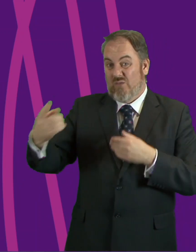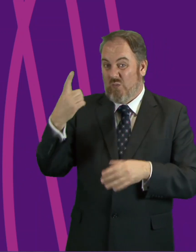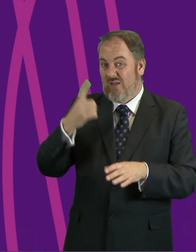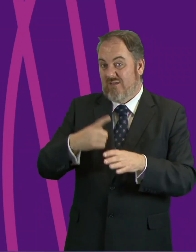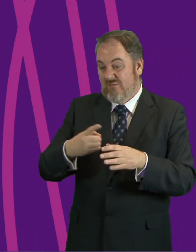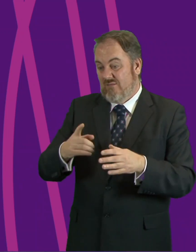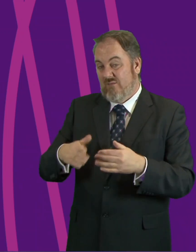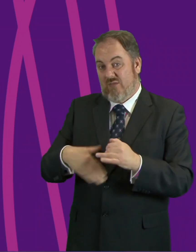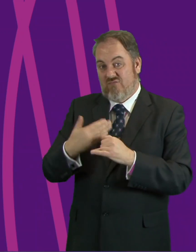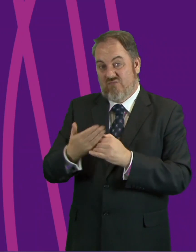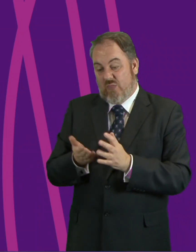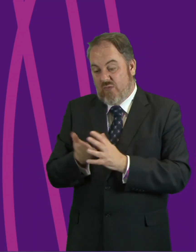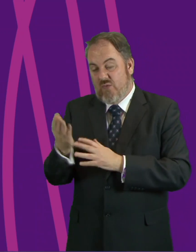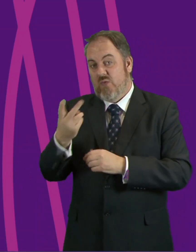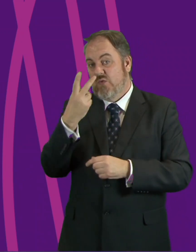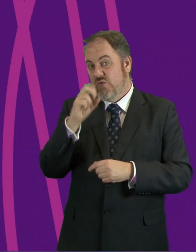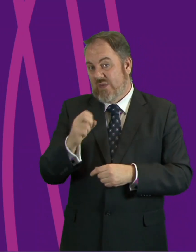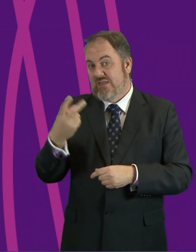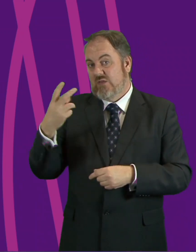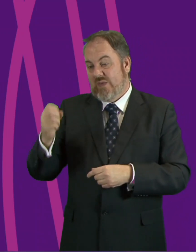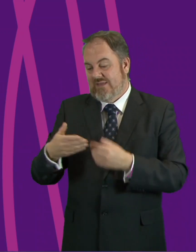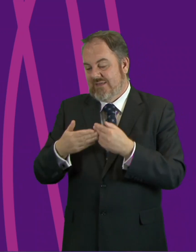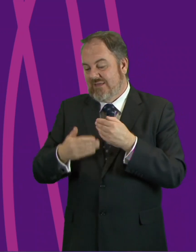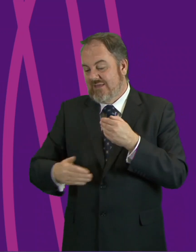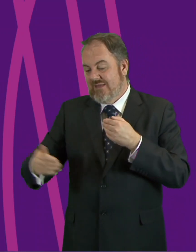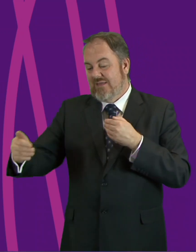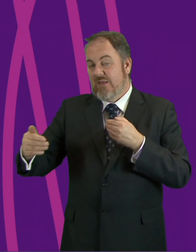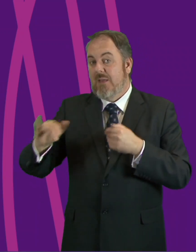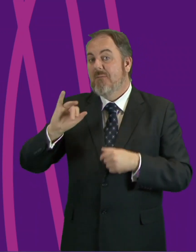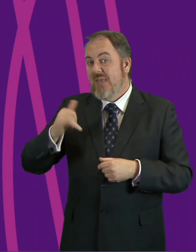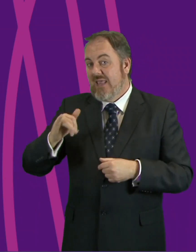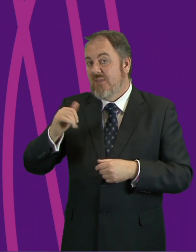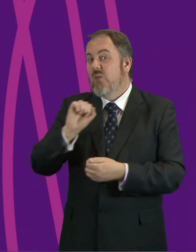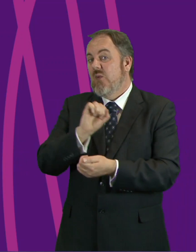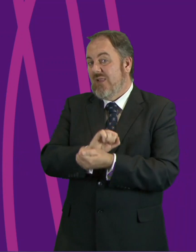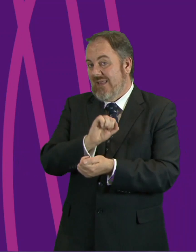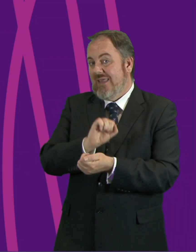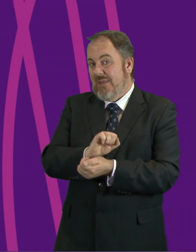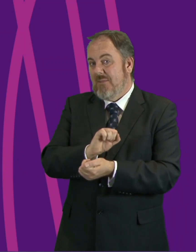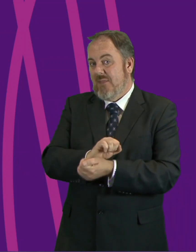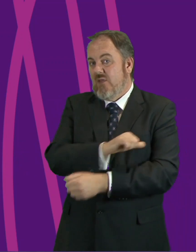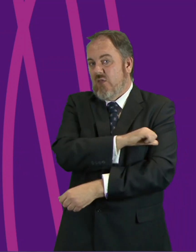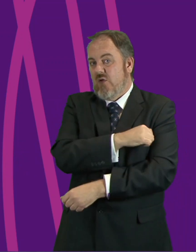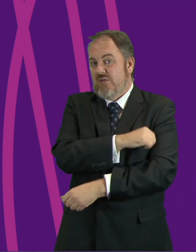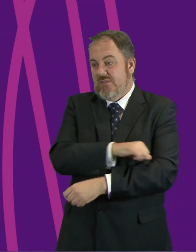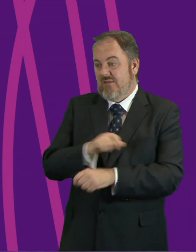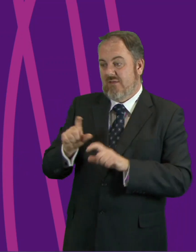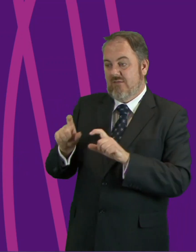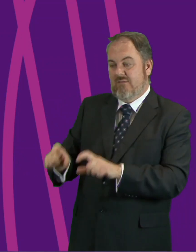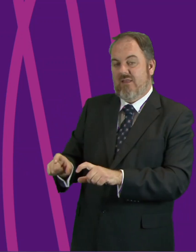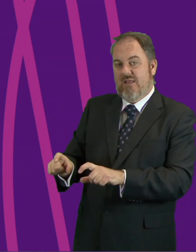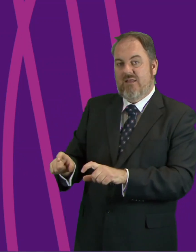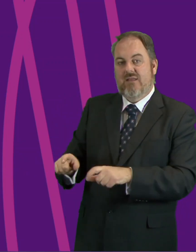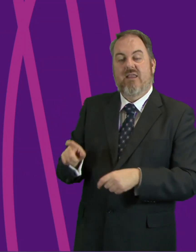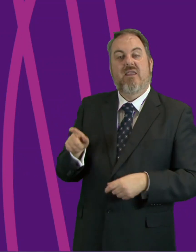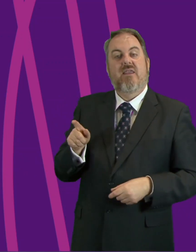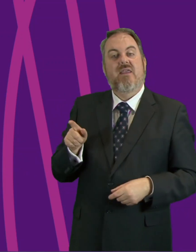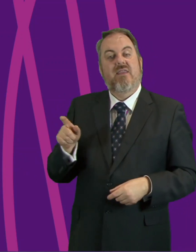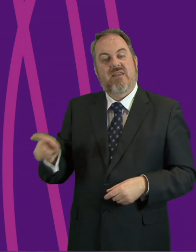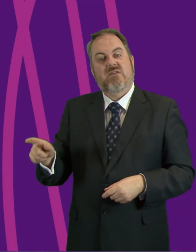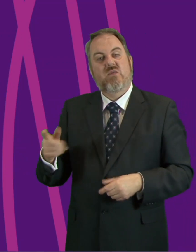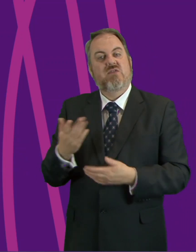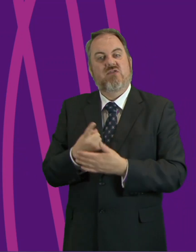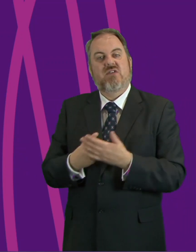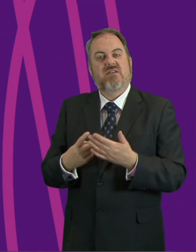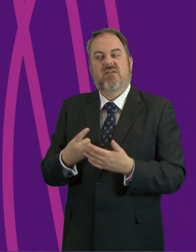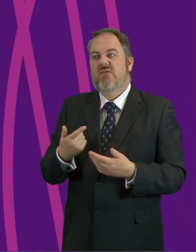not take our eye off that principal purpose. It was always intended as well to be effectively a step-down facility, not where a